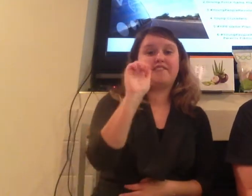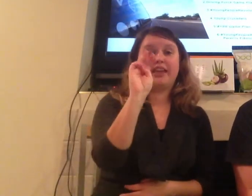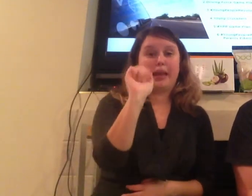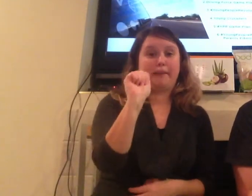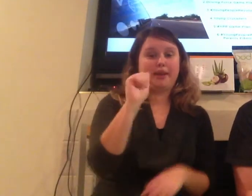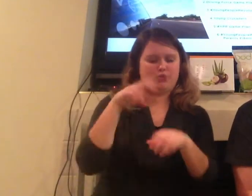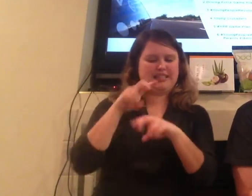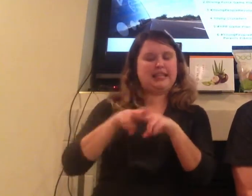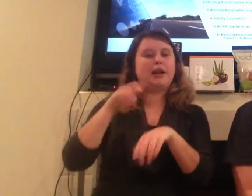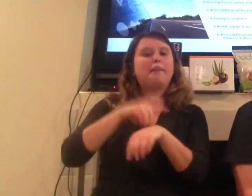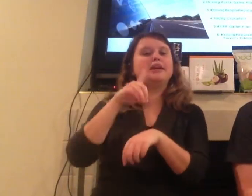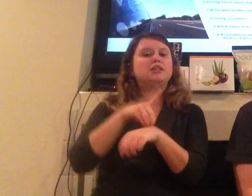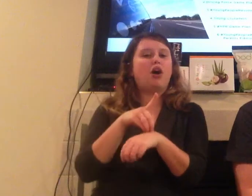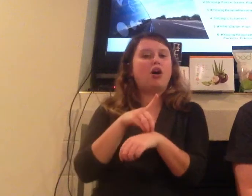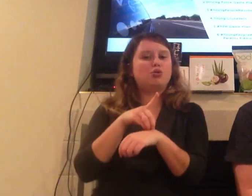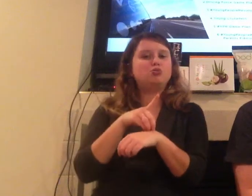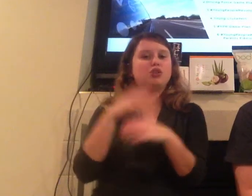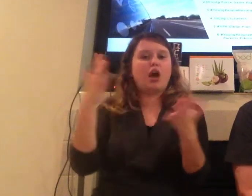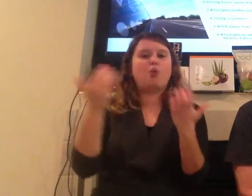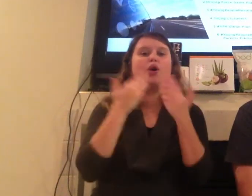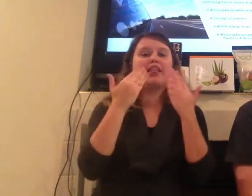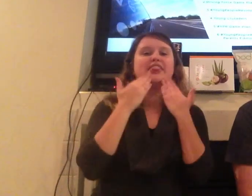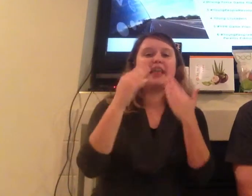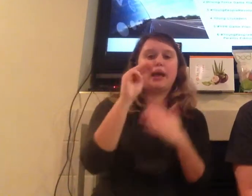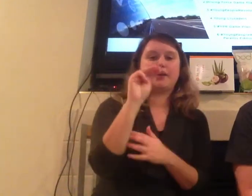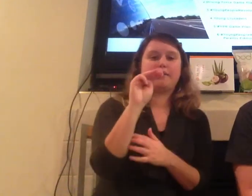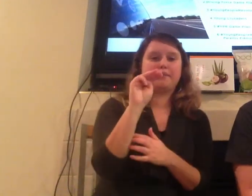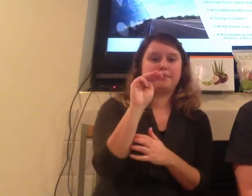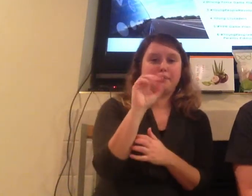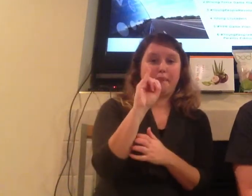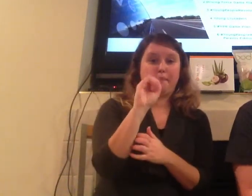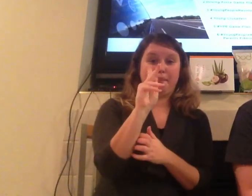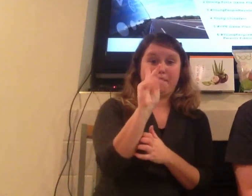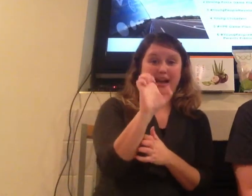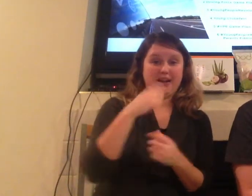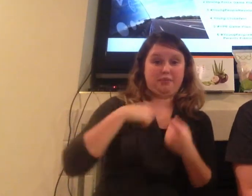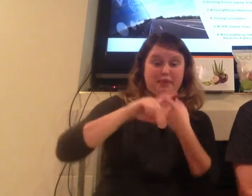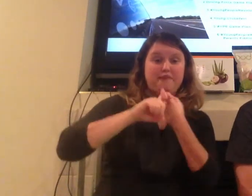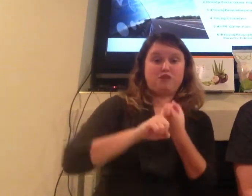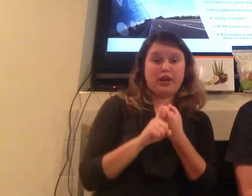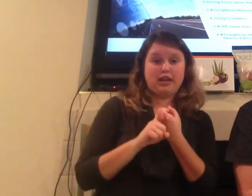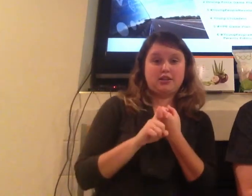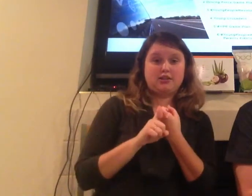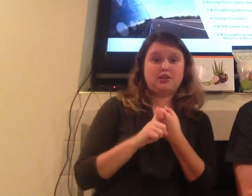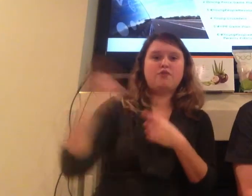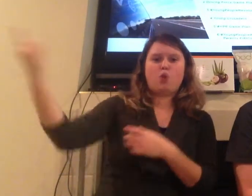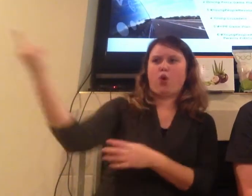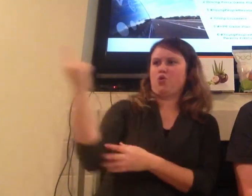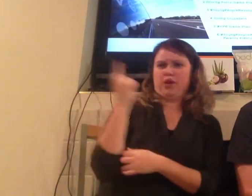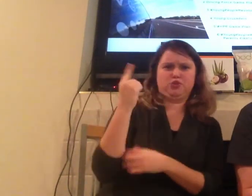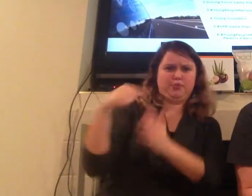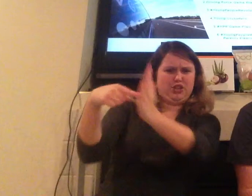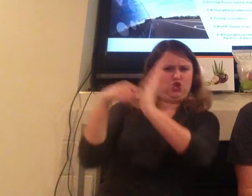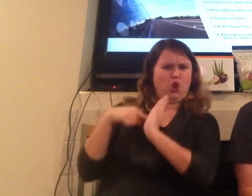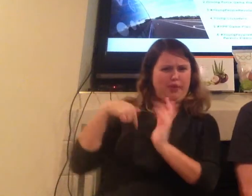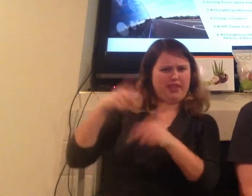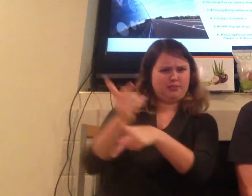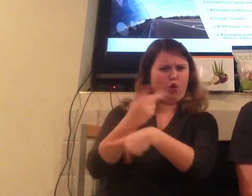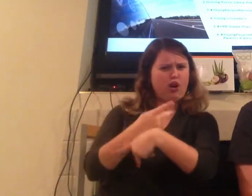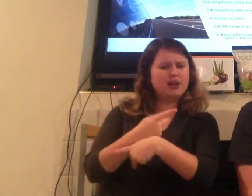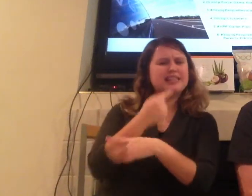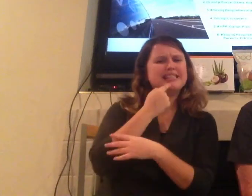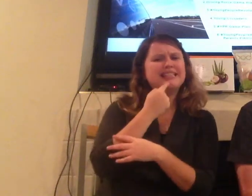at a McDonald's. I want to thank my enroller Mike for having the guts to walk up to me and just say, hey, I